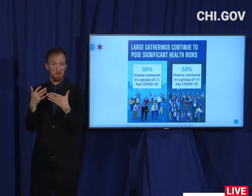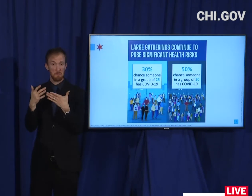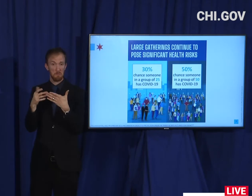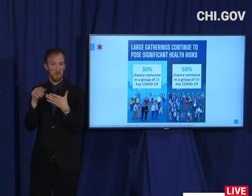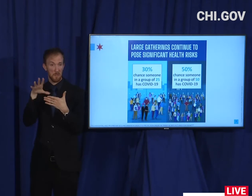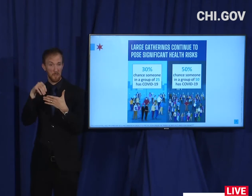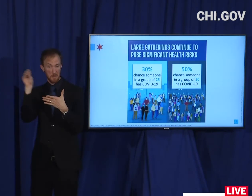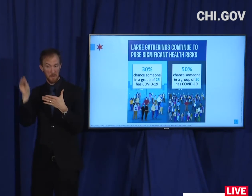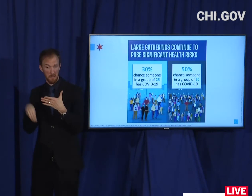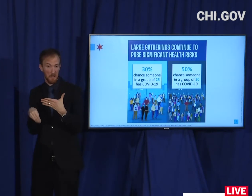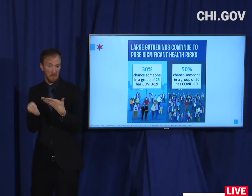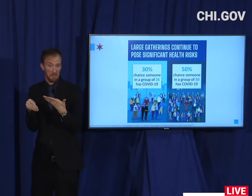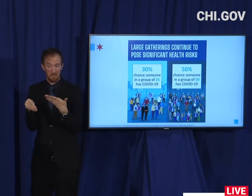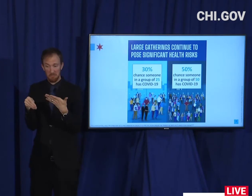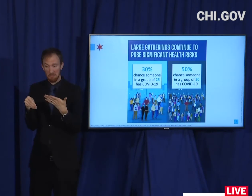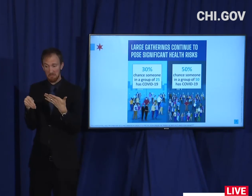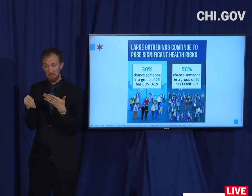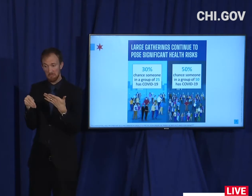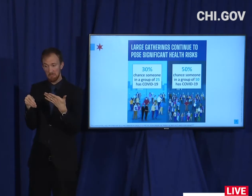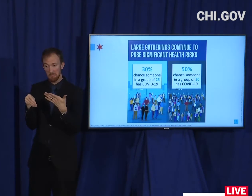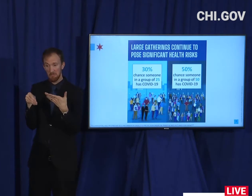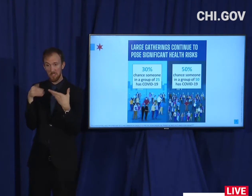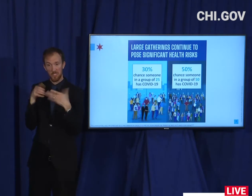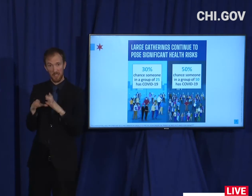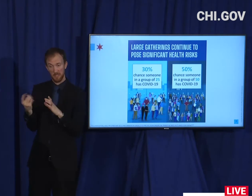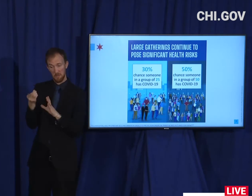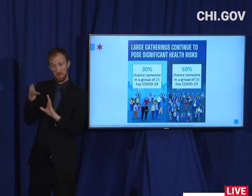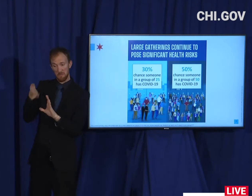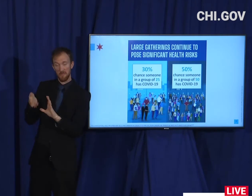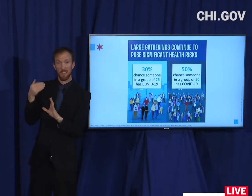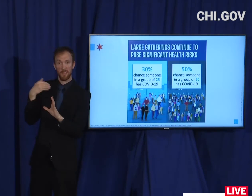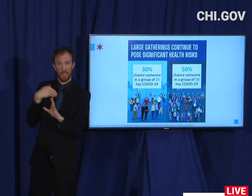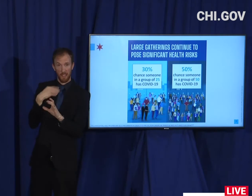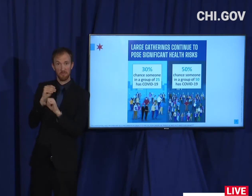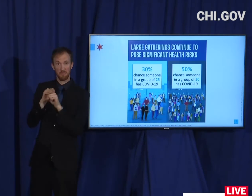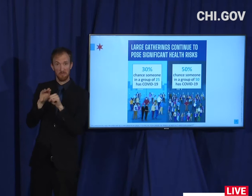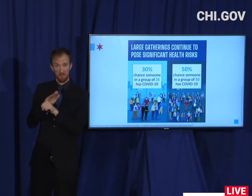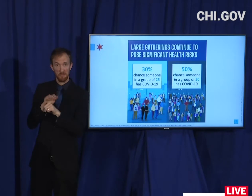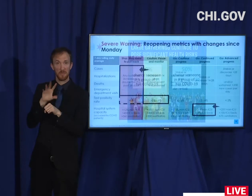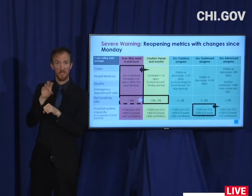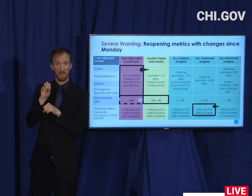Chicago, 14% chance that someone has COVID-19.